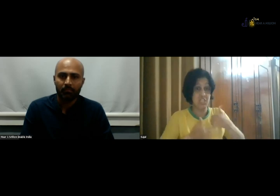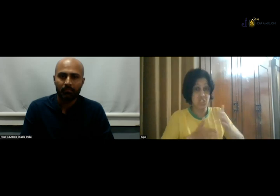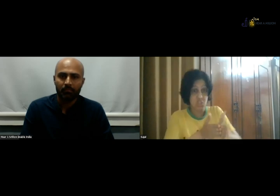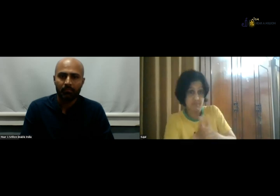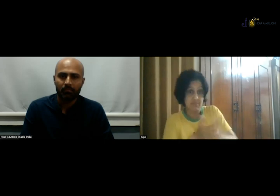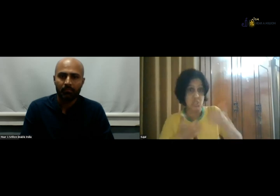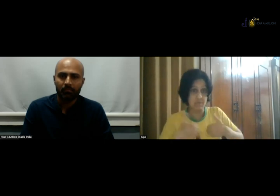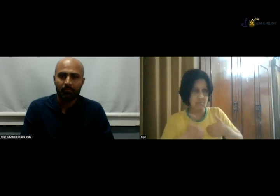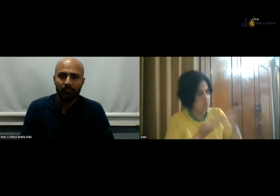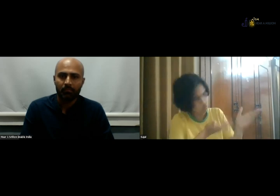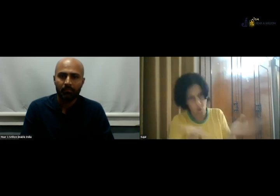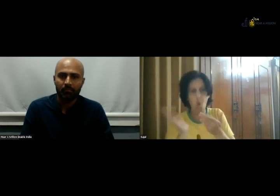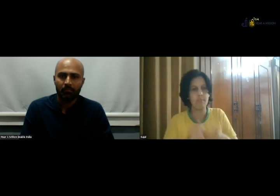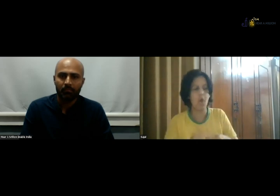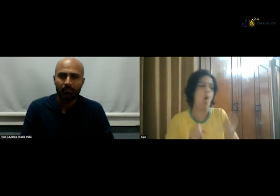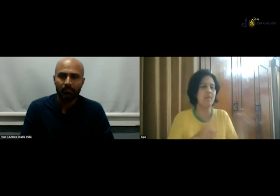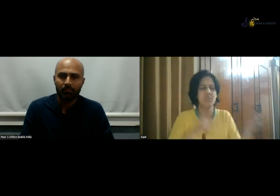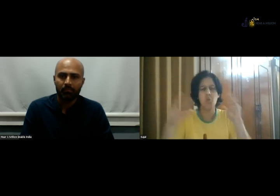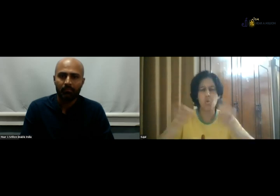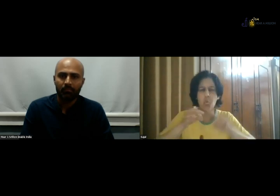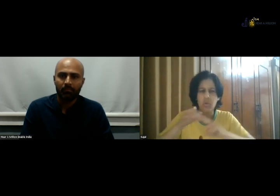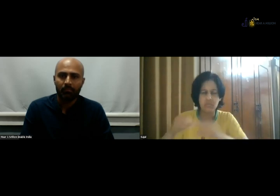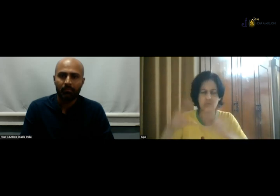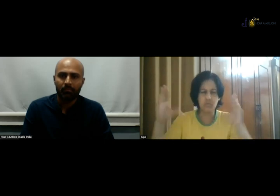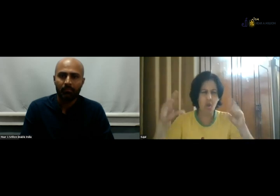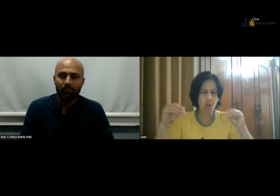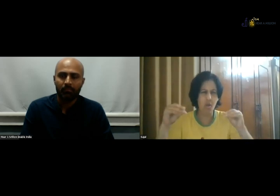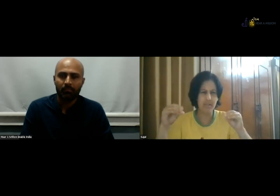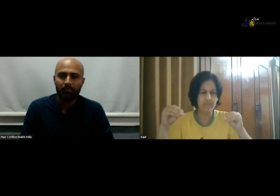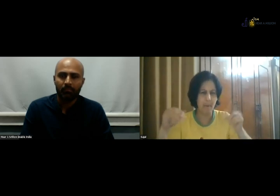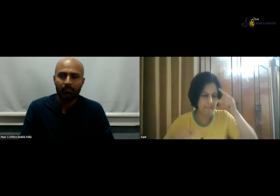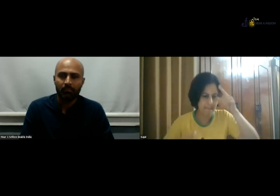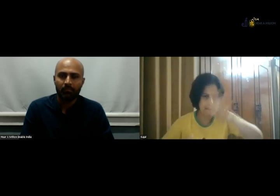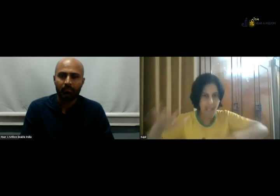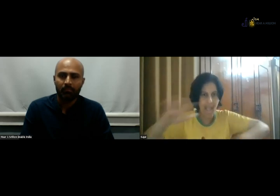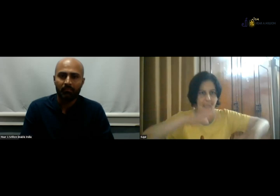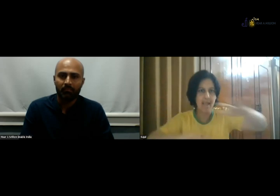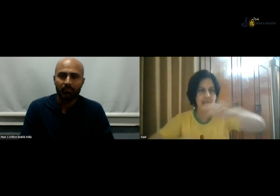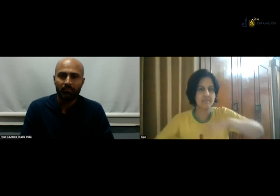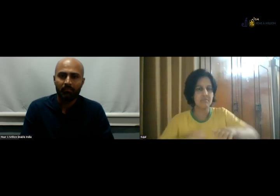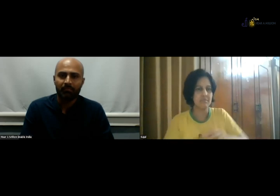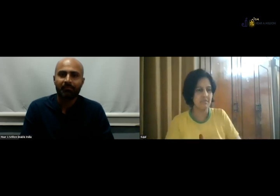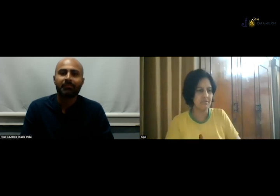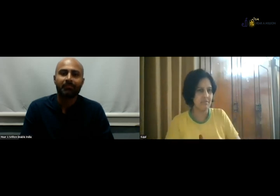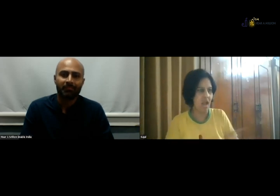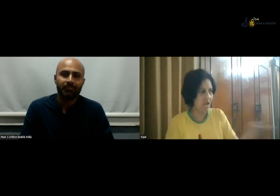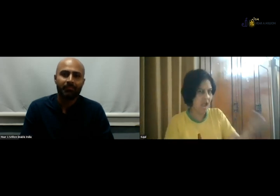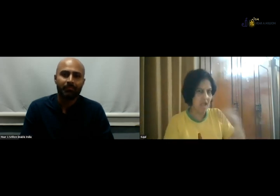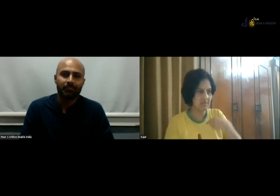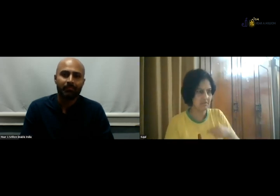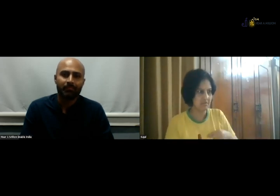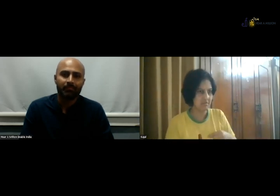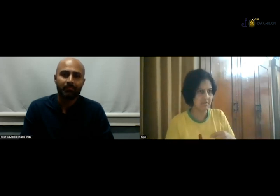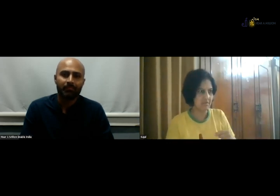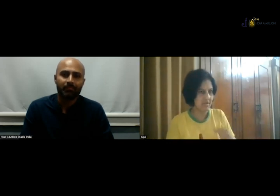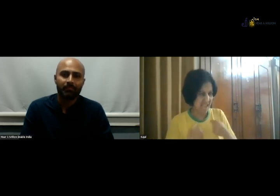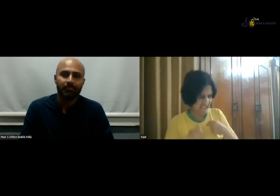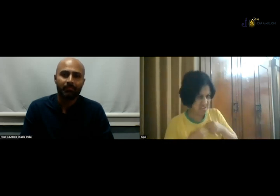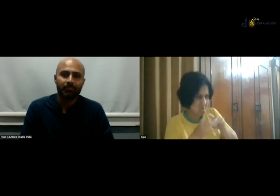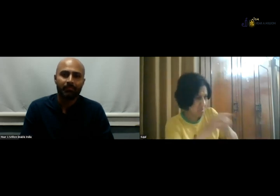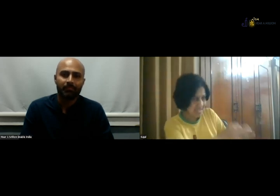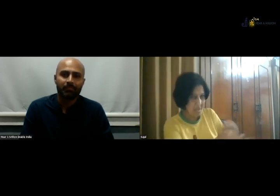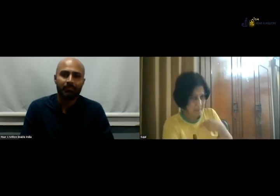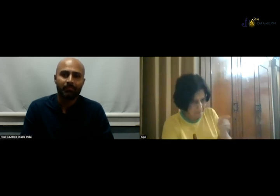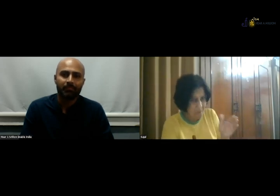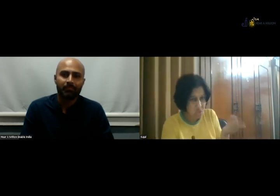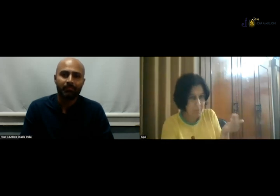I ask him about law? Ask him your concerns and your questions. So she